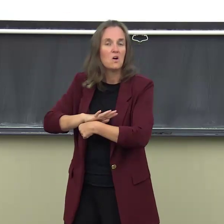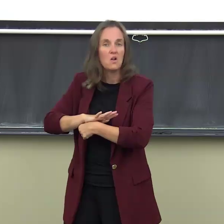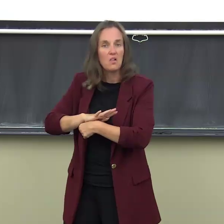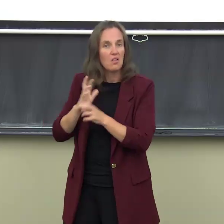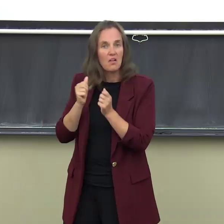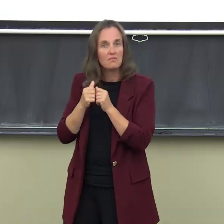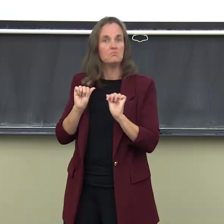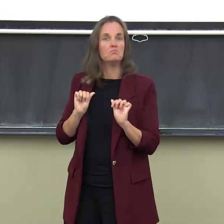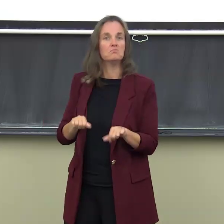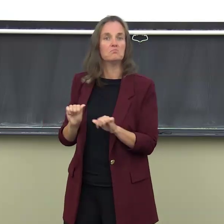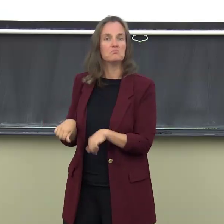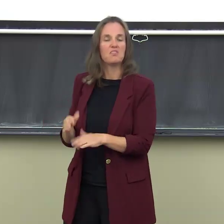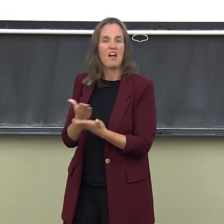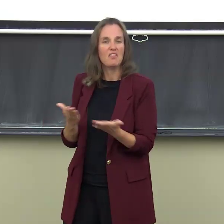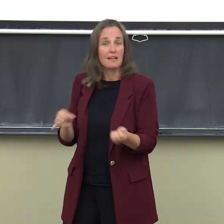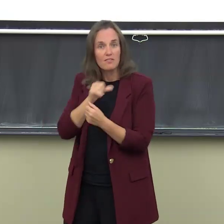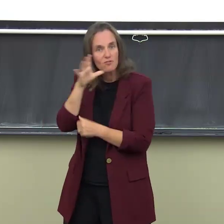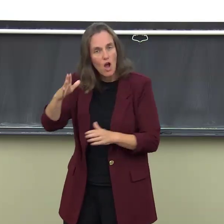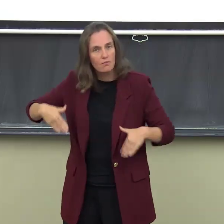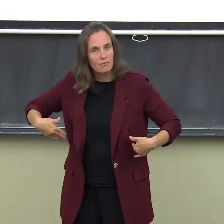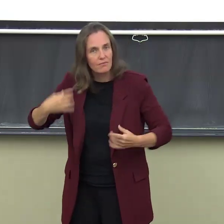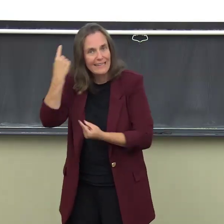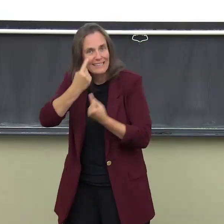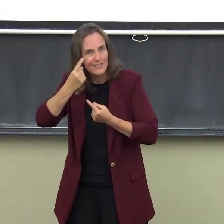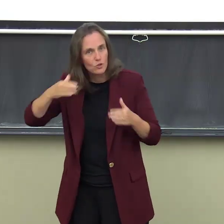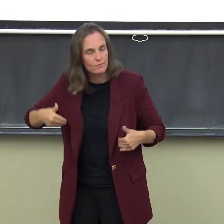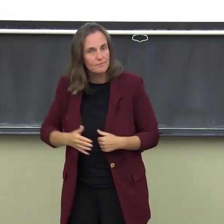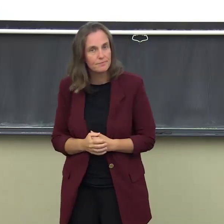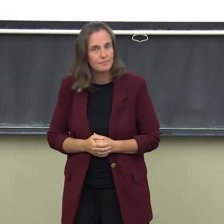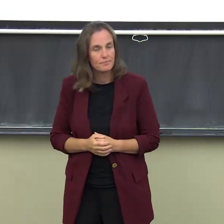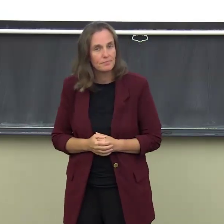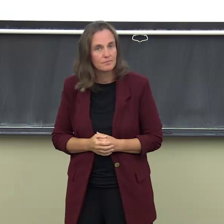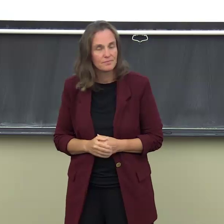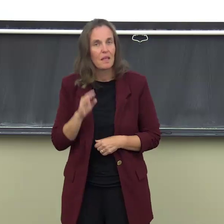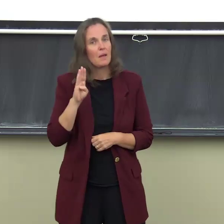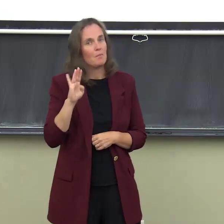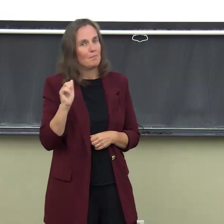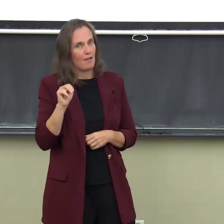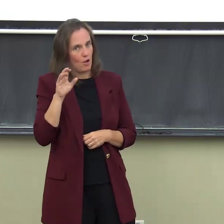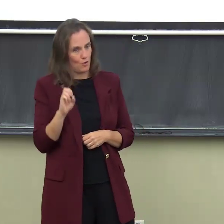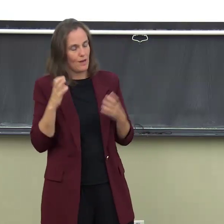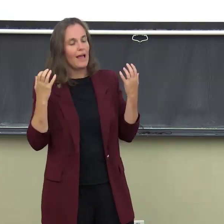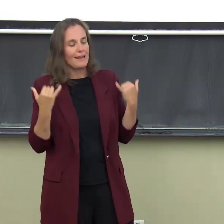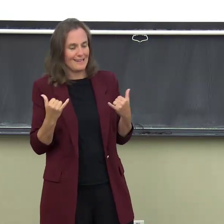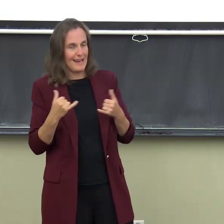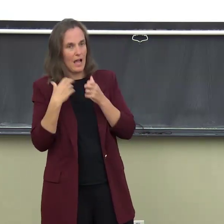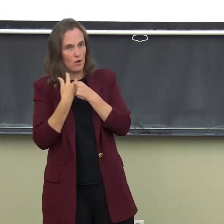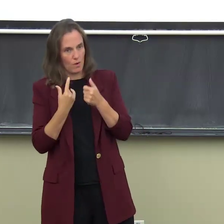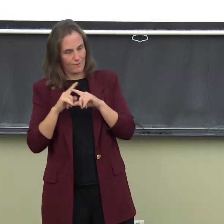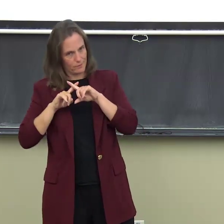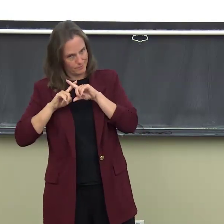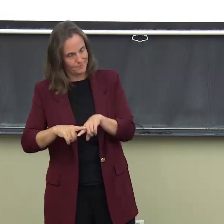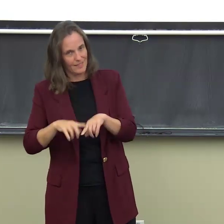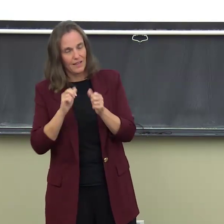the things that have not actually been considered at the moment. I have to, now I'm going to lean heavy into provocateur and just say that I